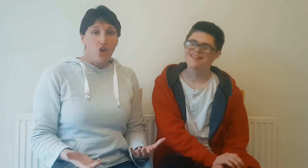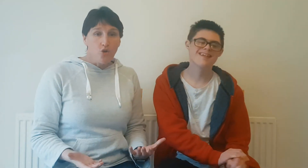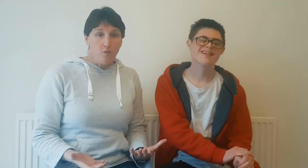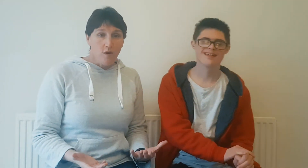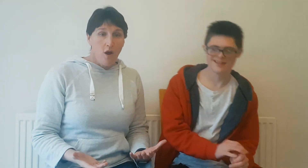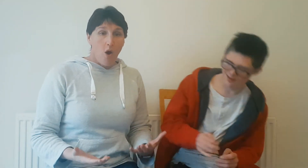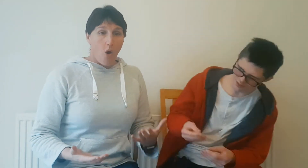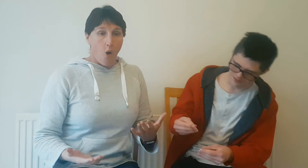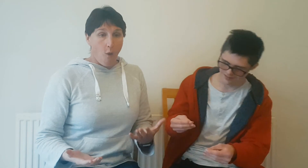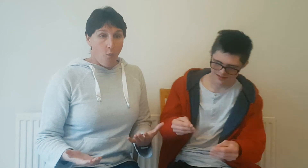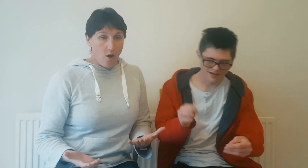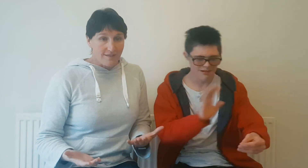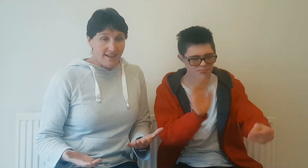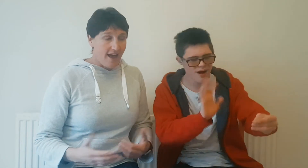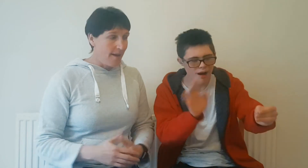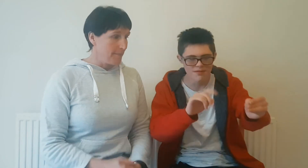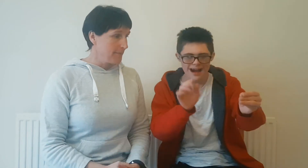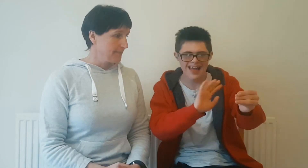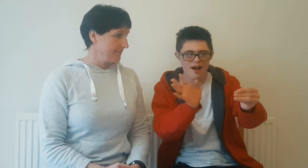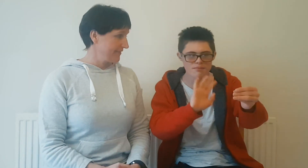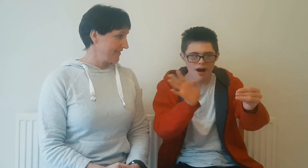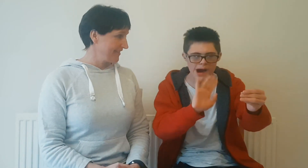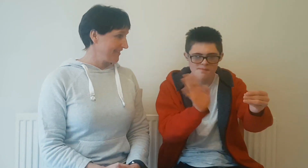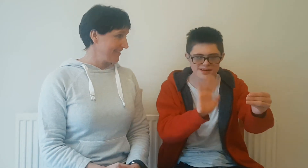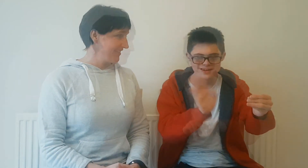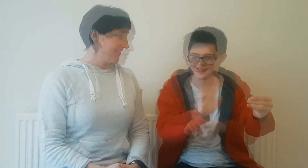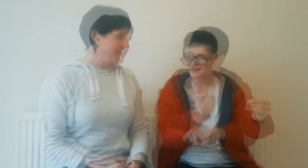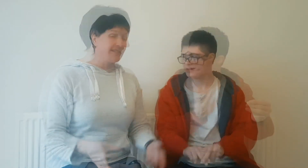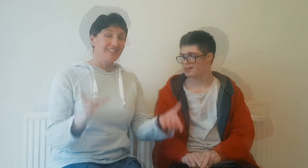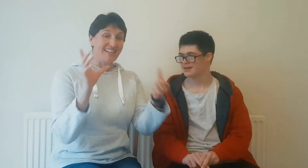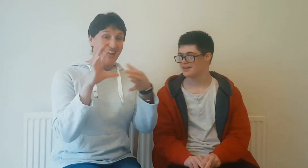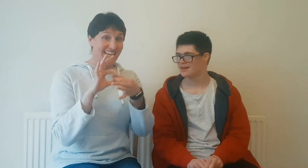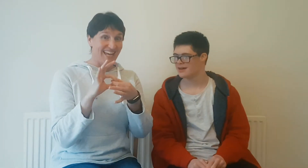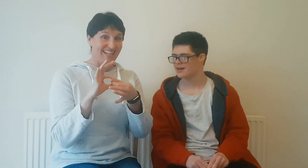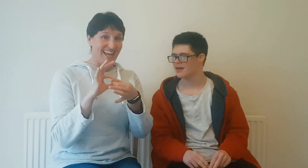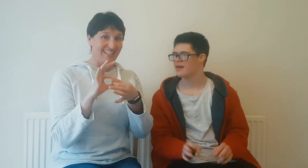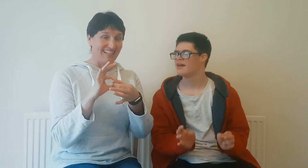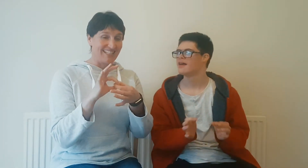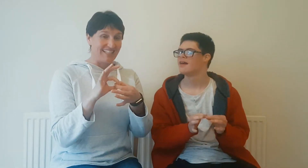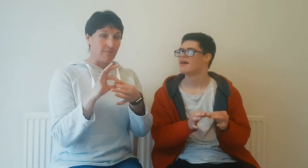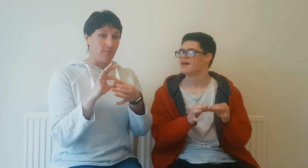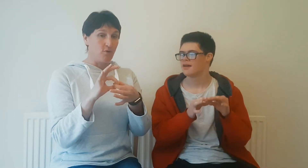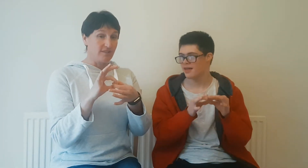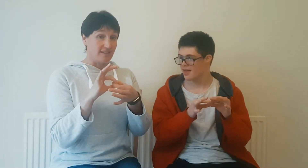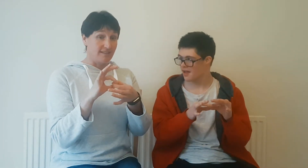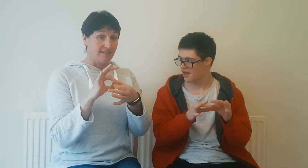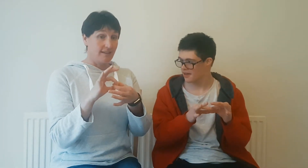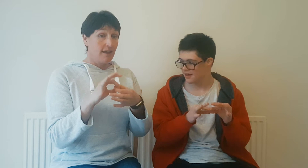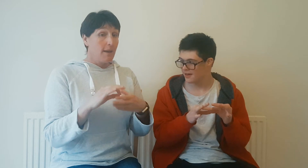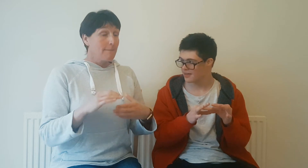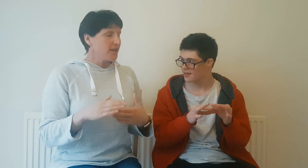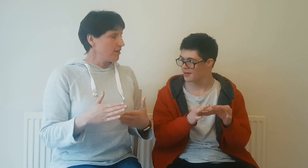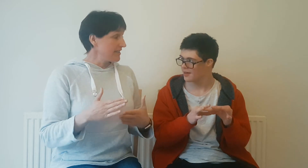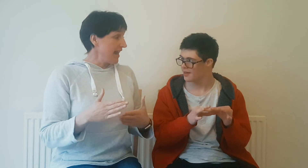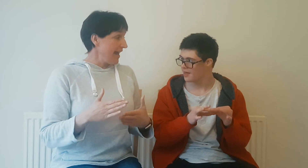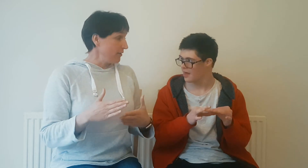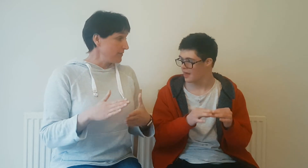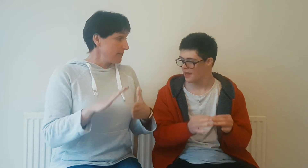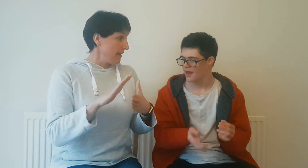Zoom. Or WhatsApp. Mum, hey, staying connected is important because it helps make